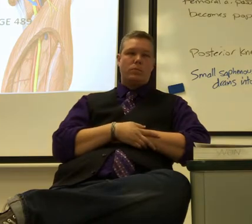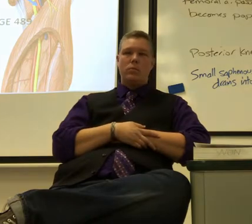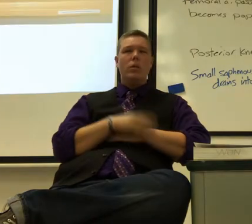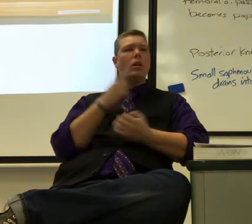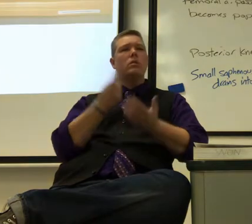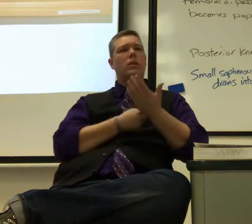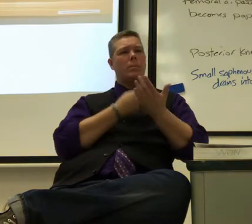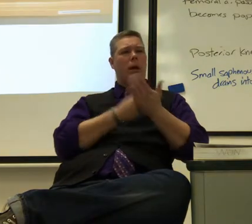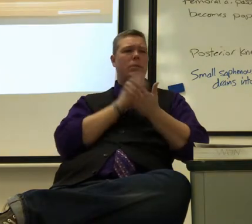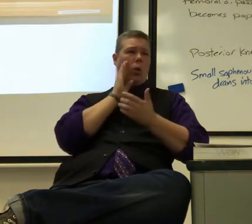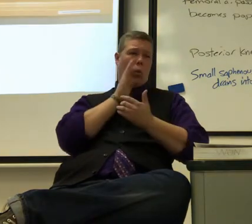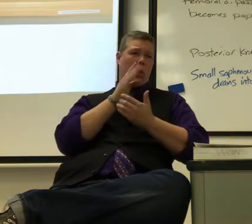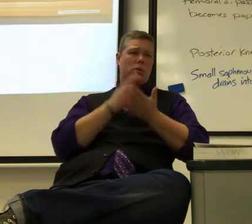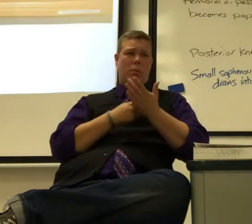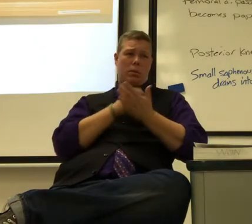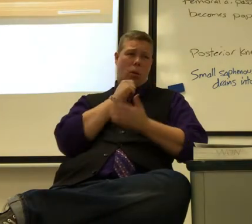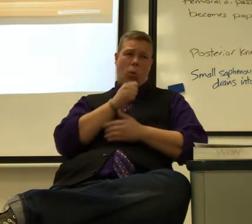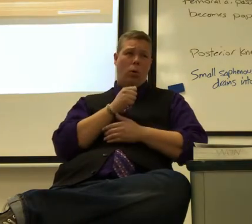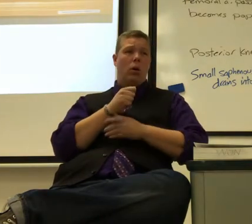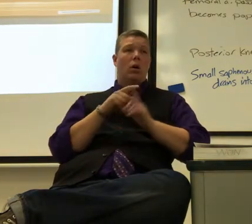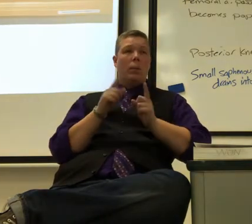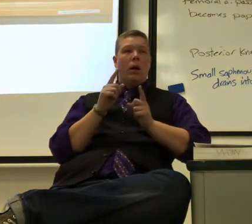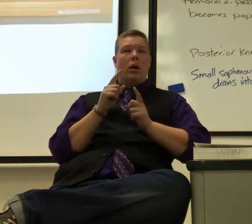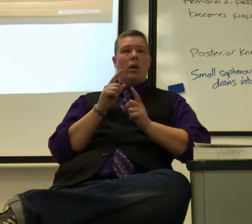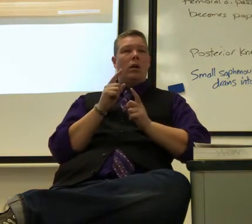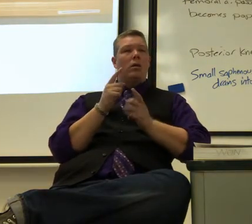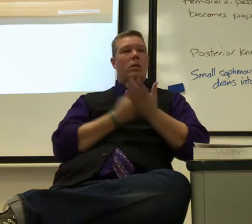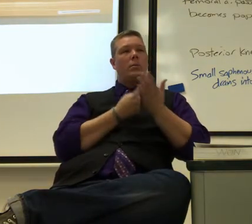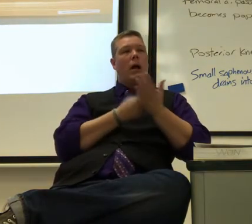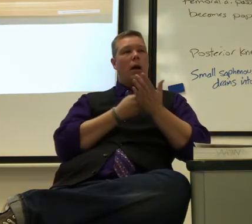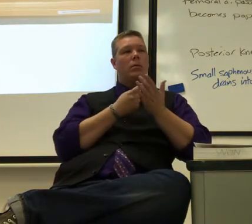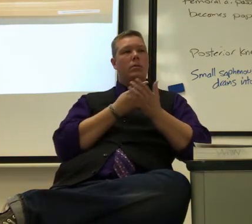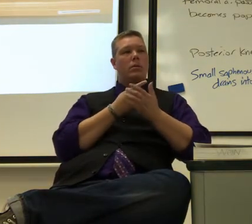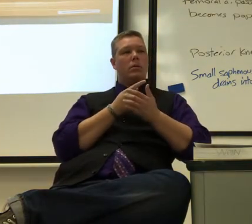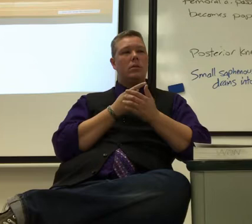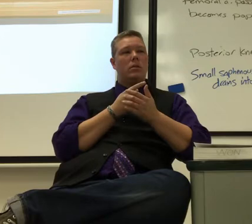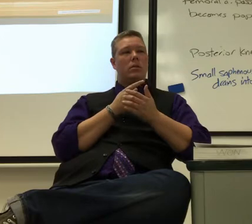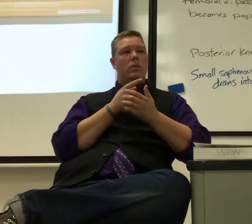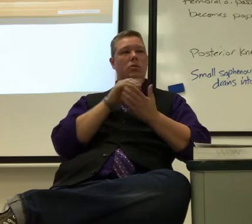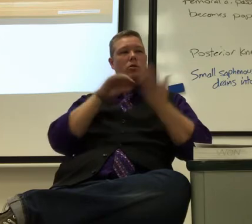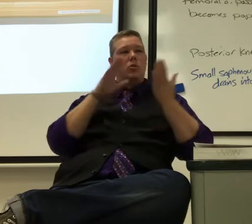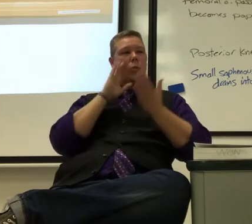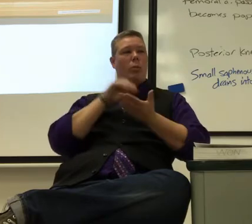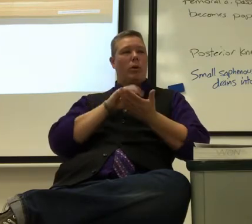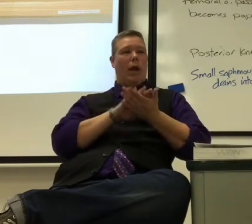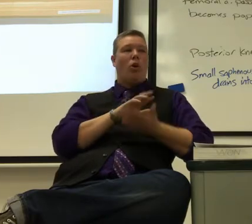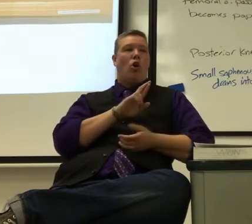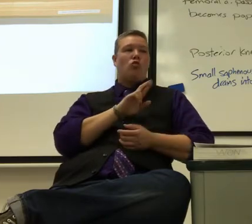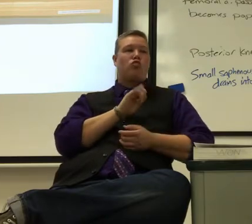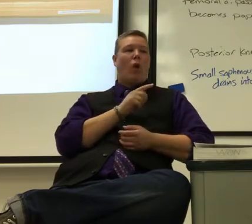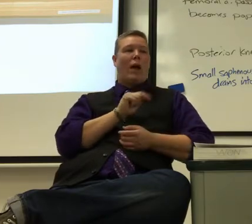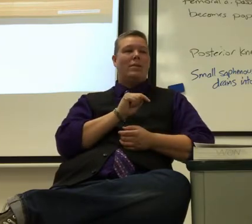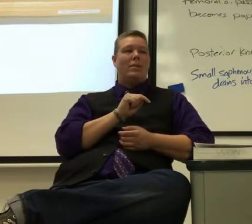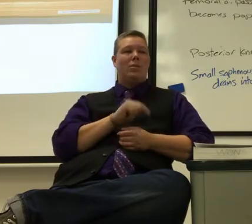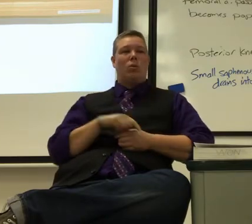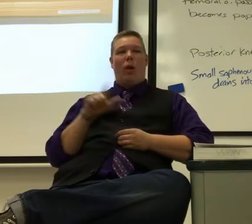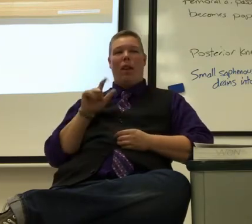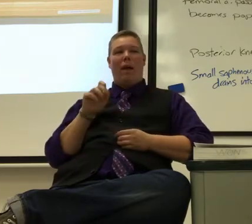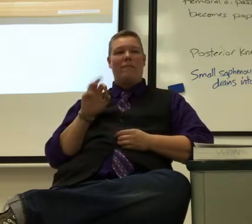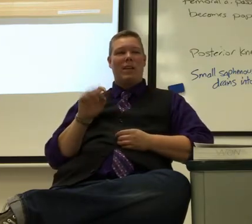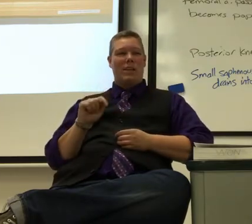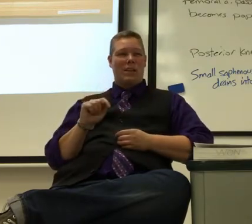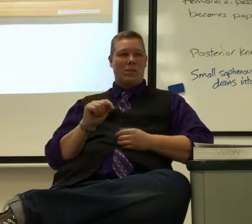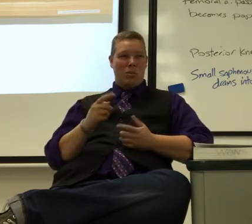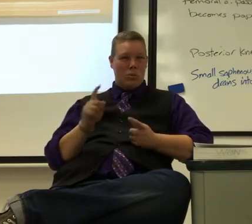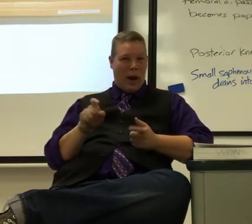Sometimes I'll put that, and students just put right, or just left. And they don't name the vessel. That's still part